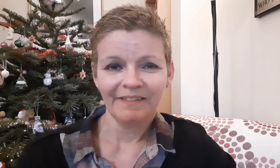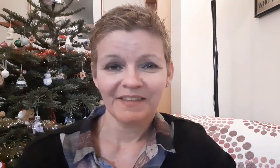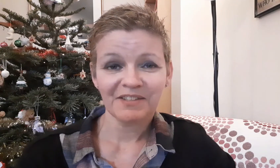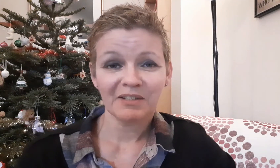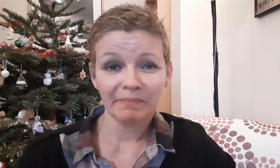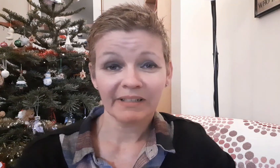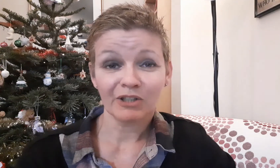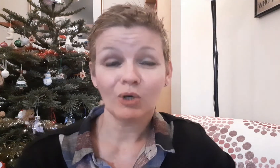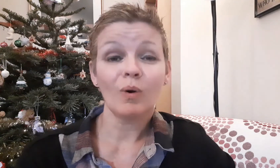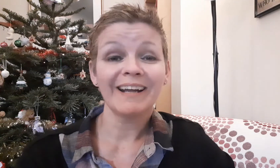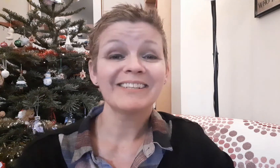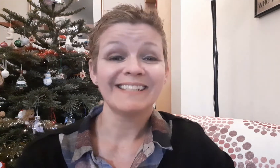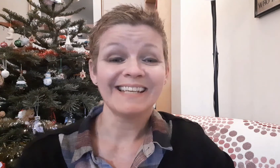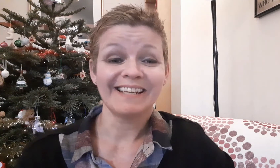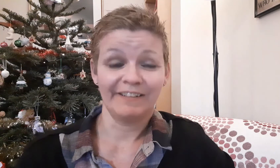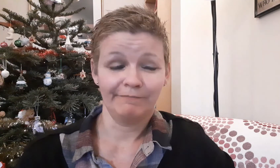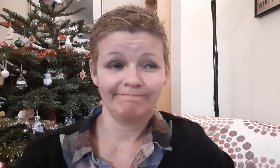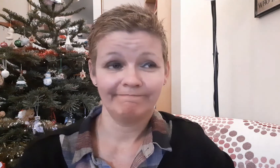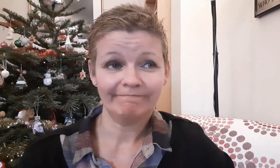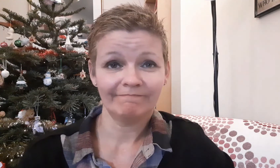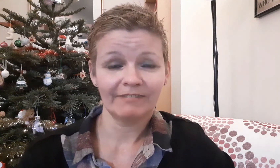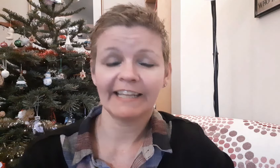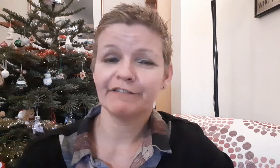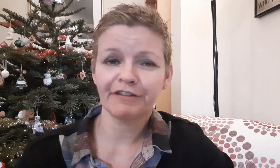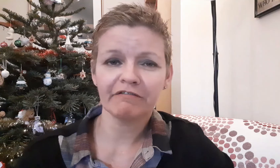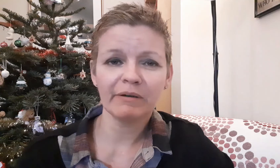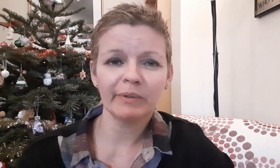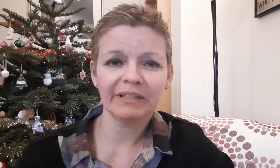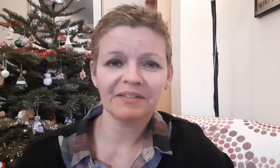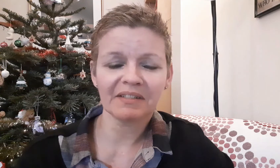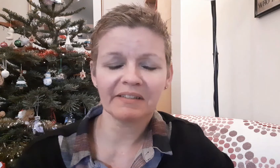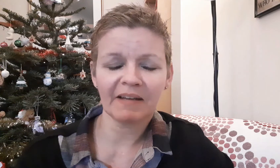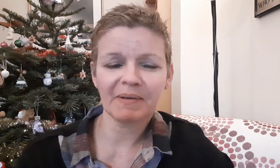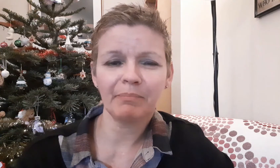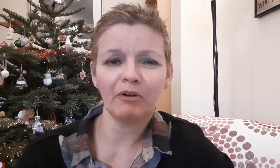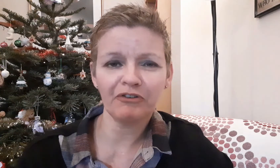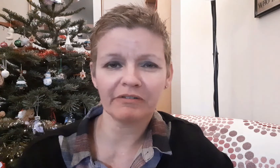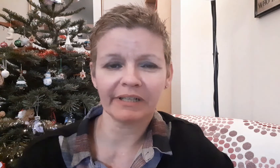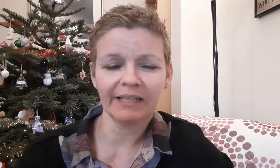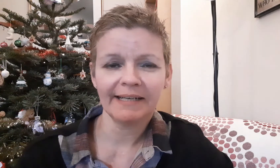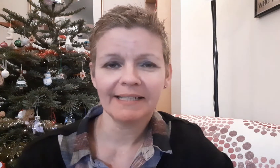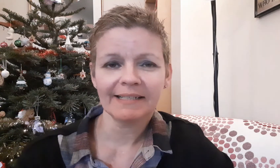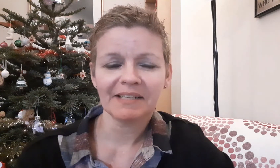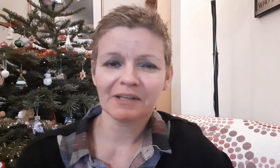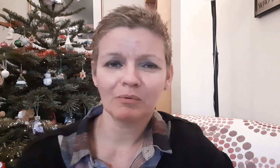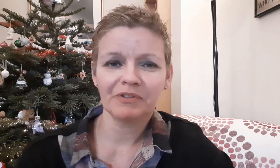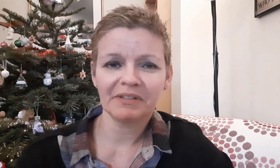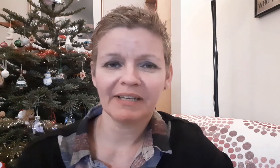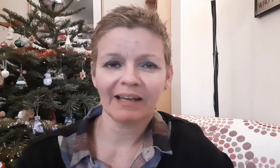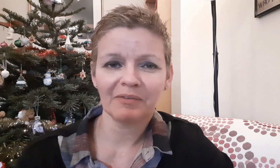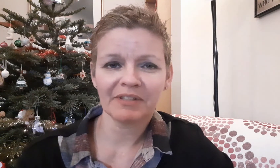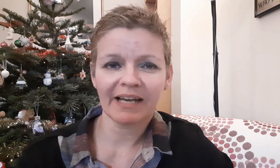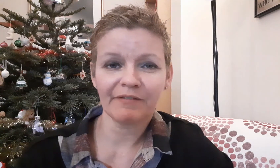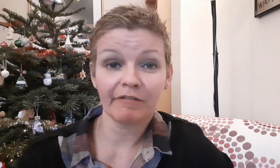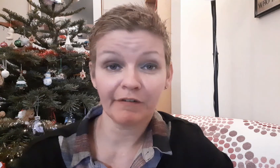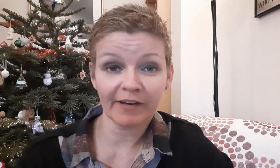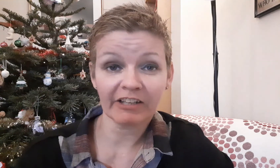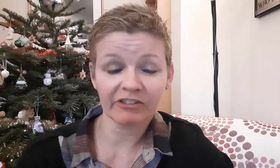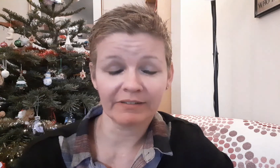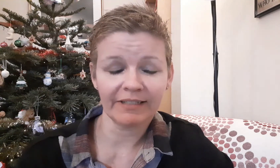This has been quite a year, and there are three words that I've been pondering as I wondered how to have our reflection at